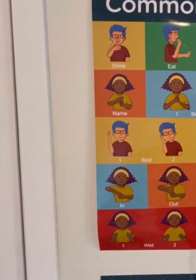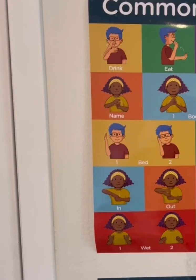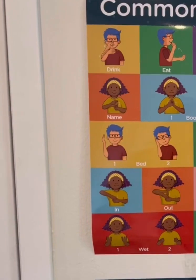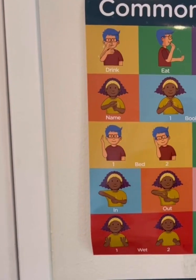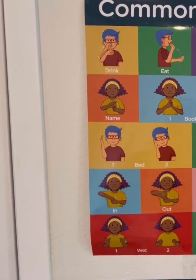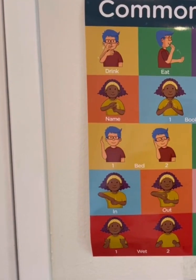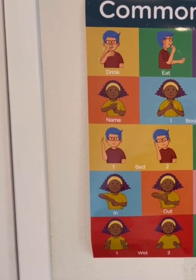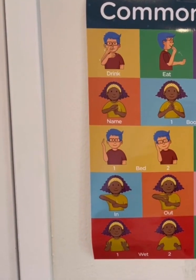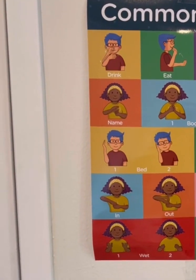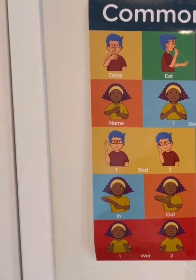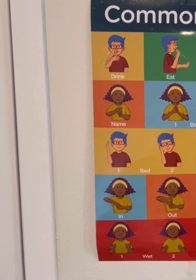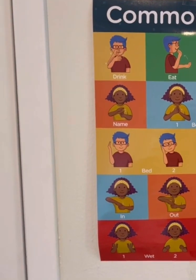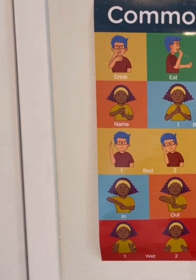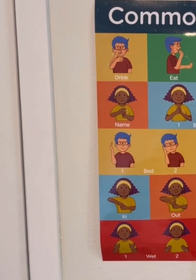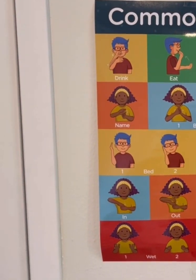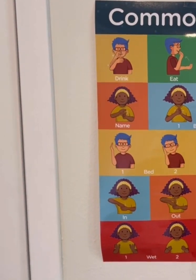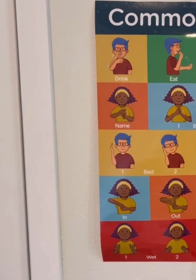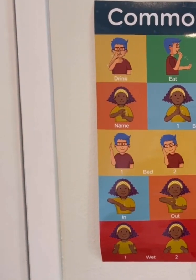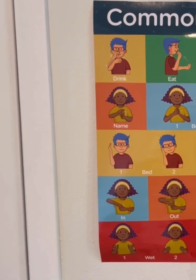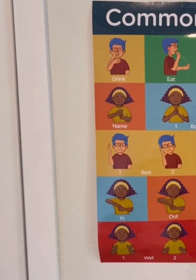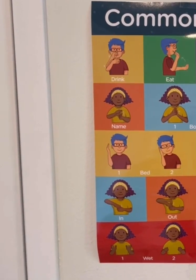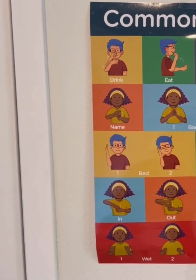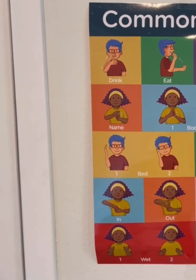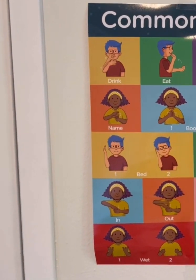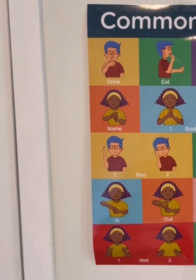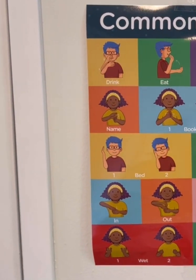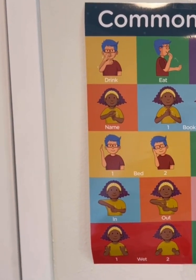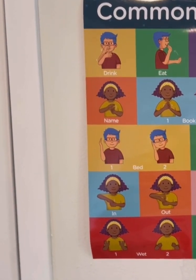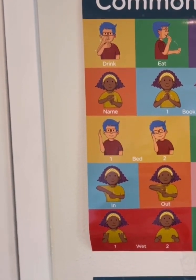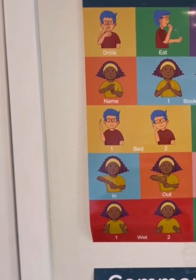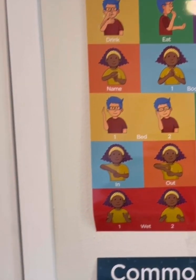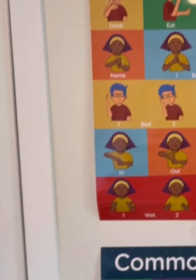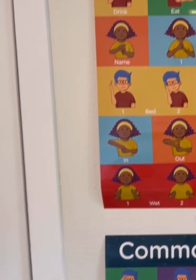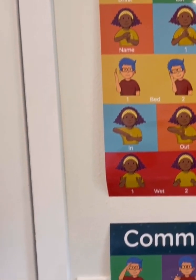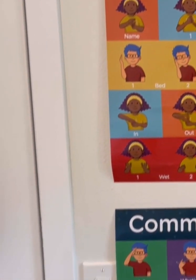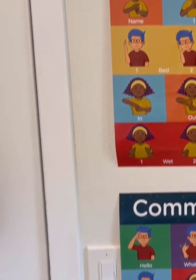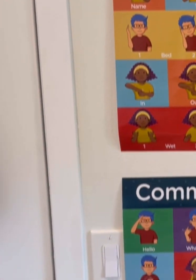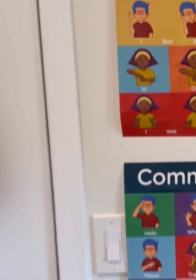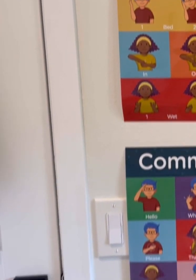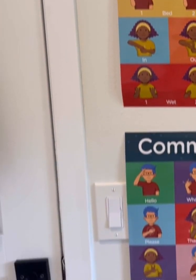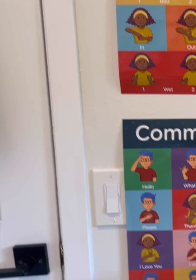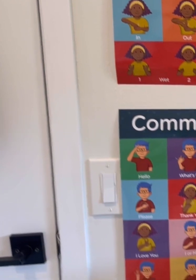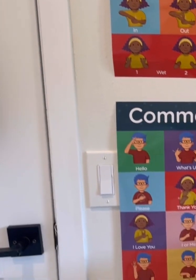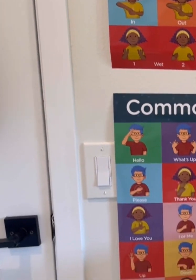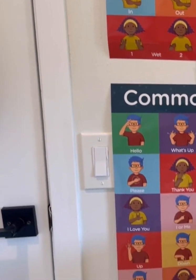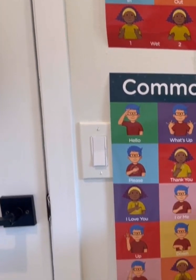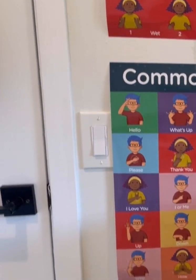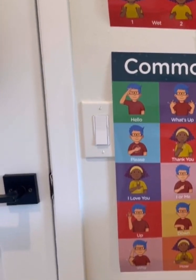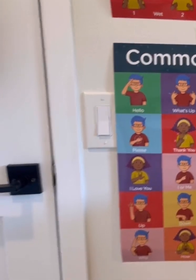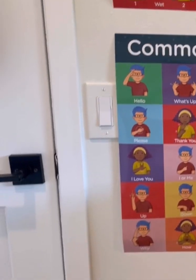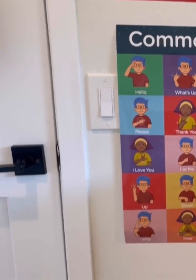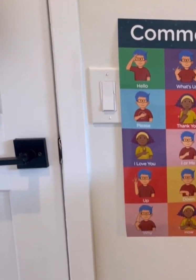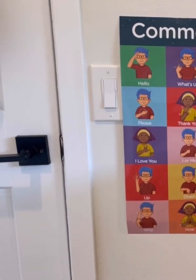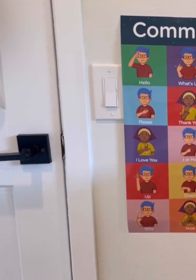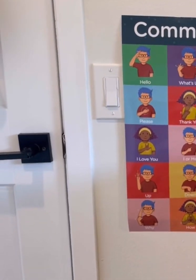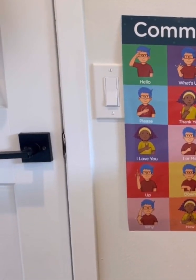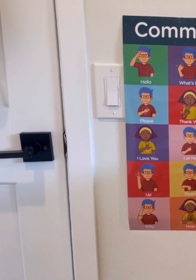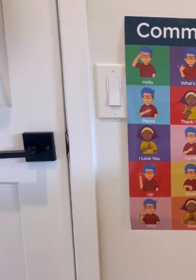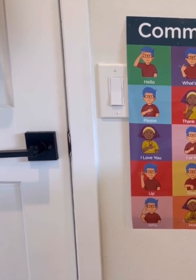The sign language posters are vibrant and colorful. The bright and bold signs make it super easy to read. They feature signs